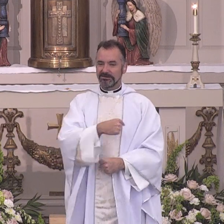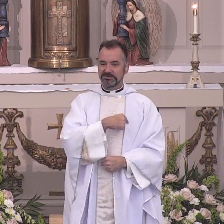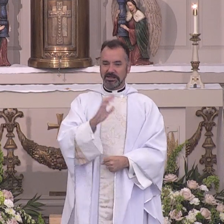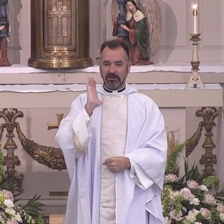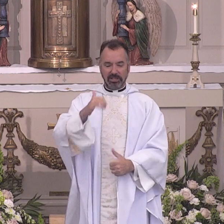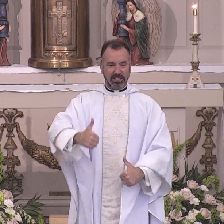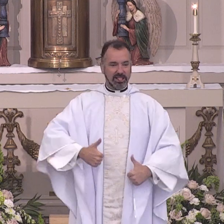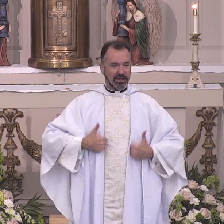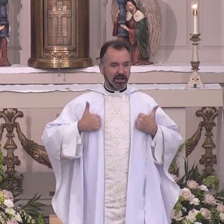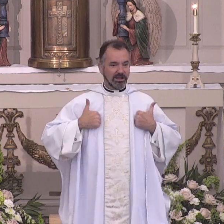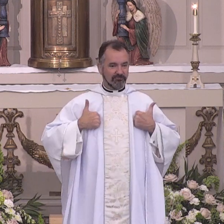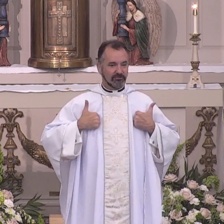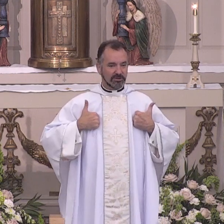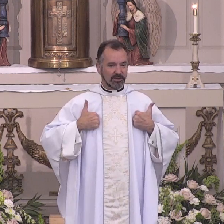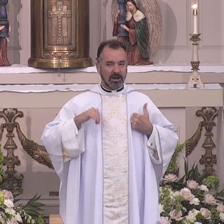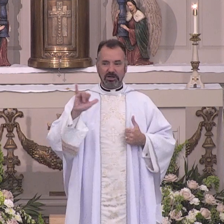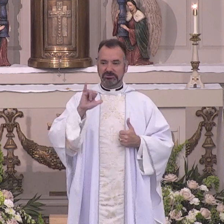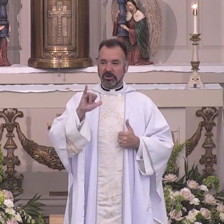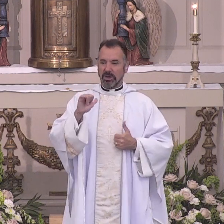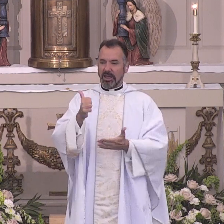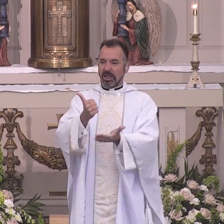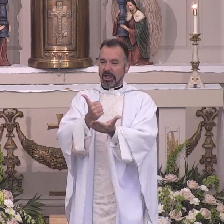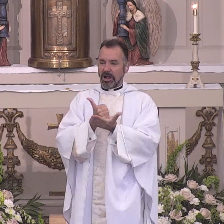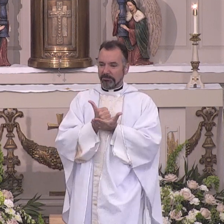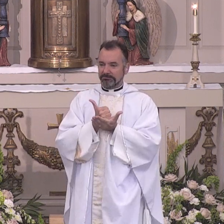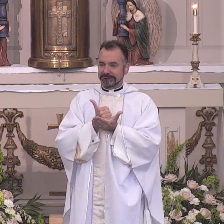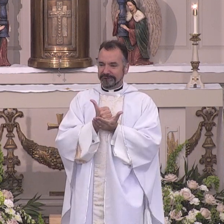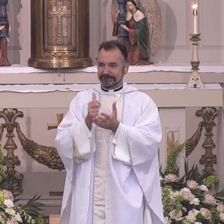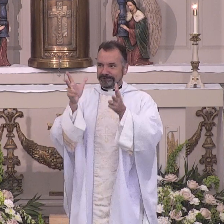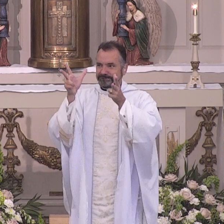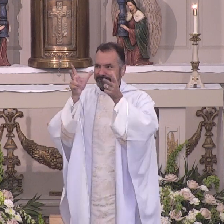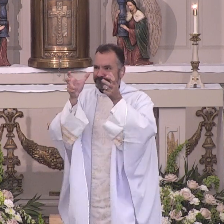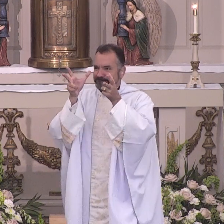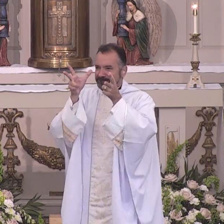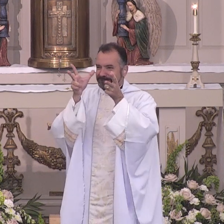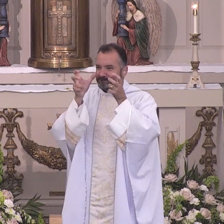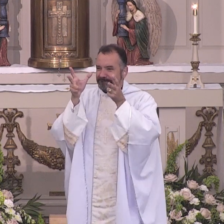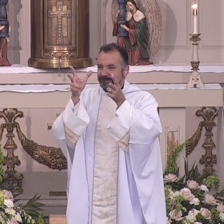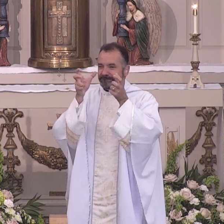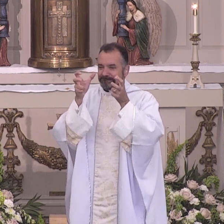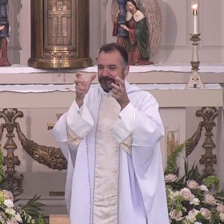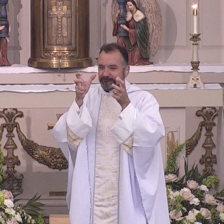And it is for our protection, for our help throughout our lives.